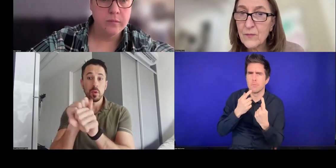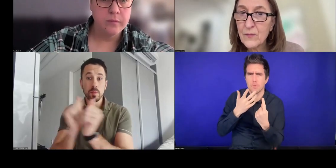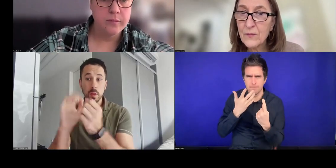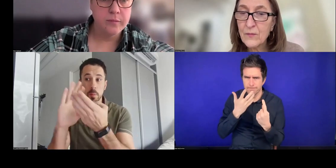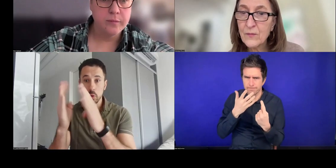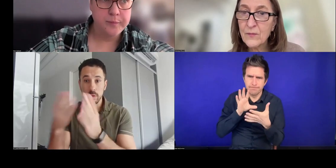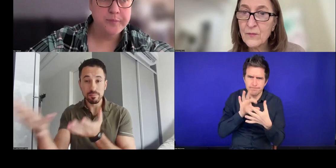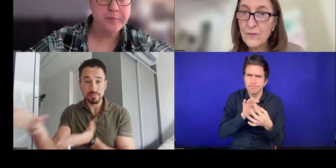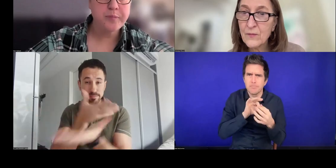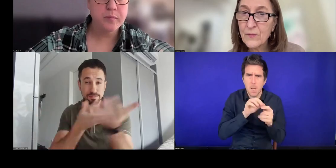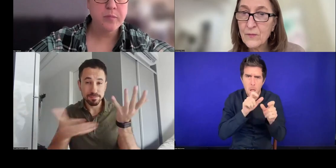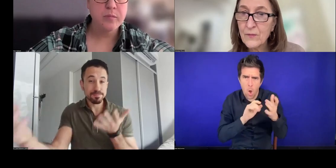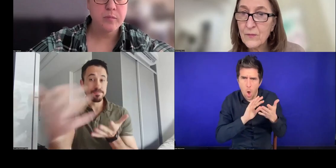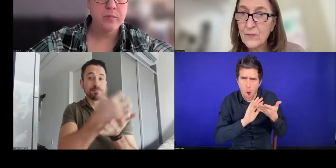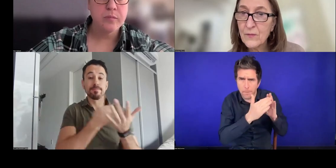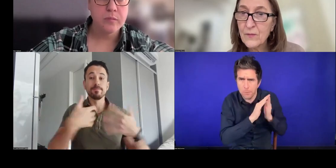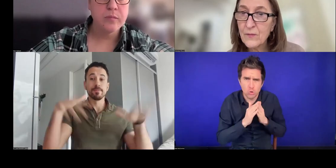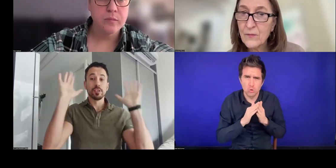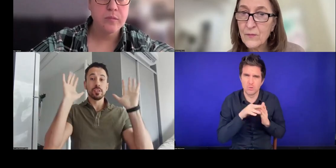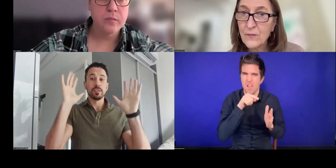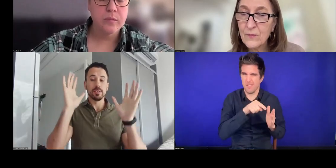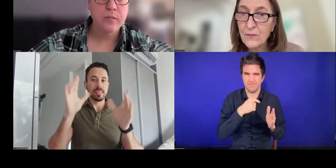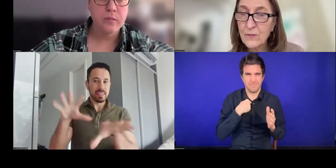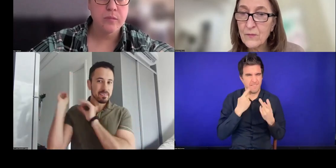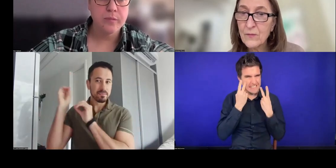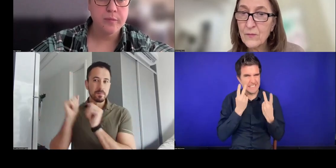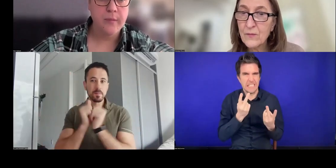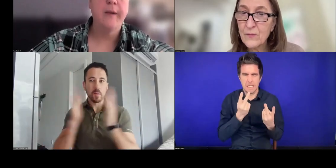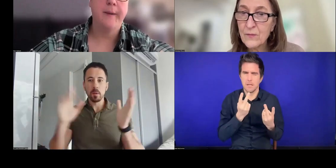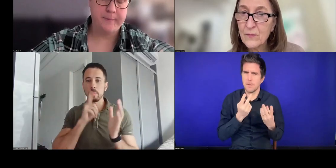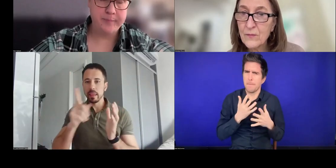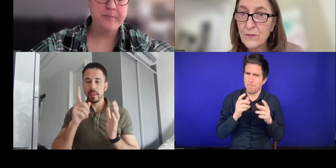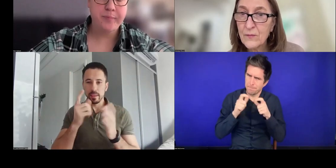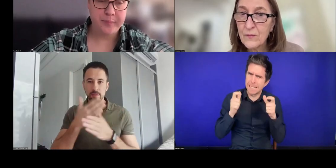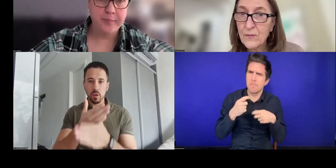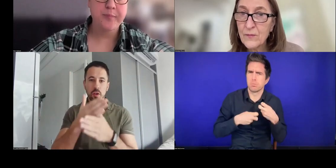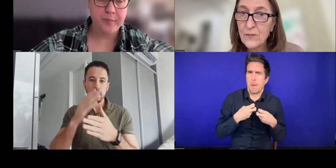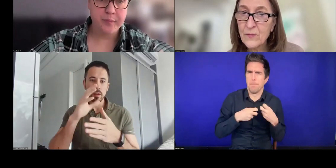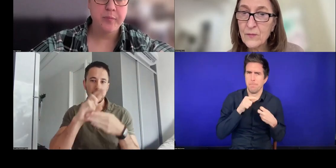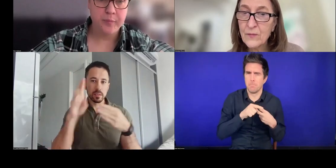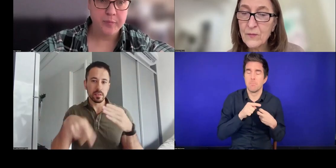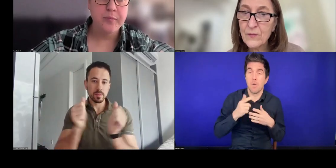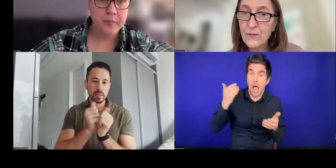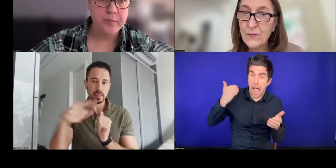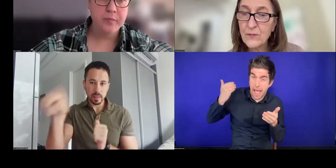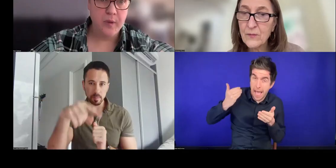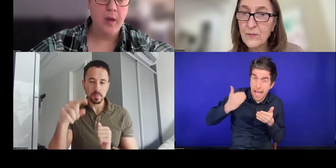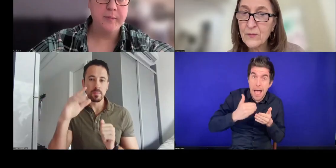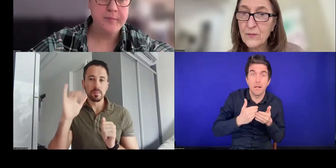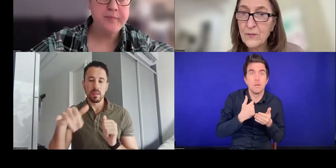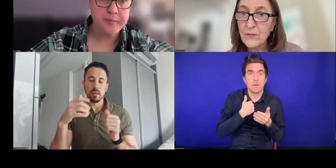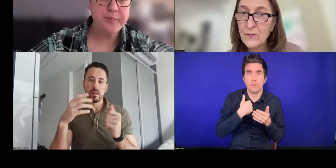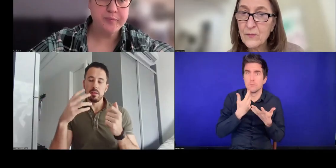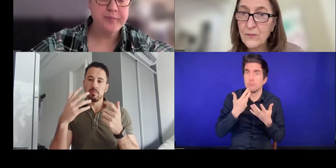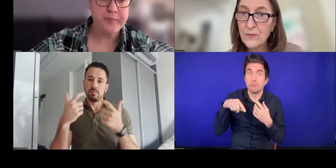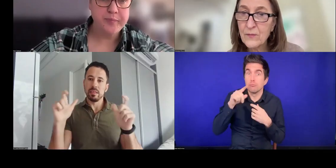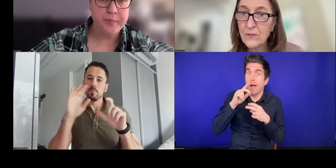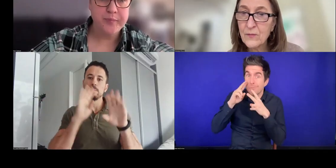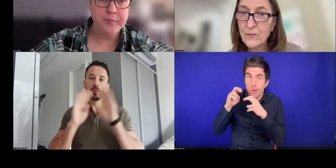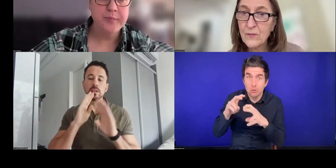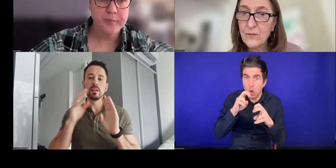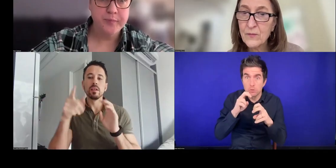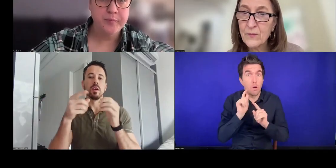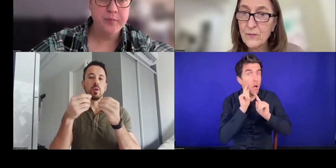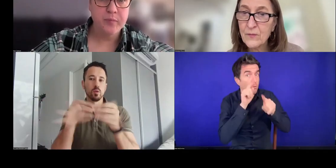big problem. Oftentimes, there are researchers who will go into a community, collect data, and then they leave without ever sharing the